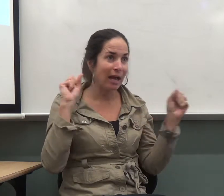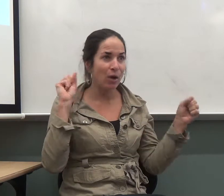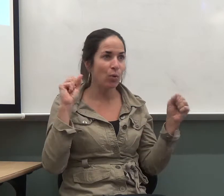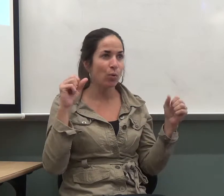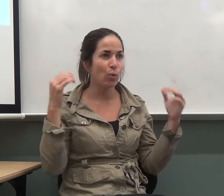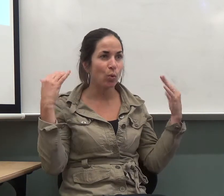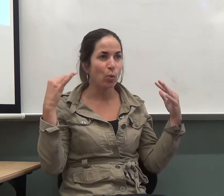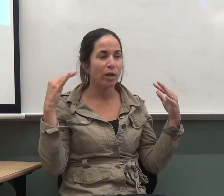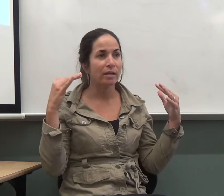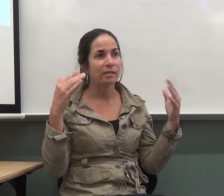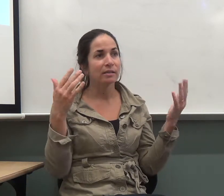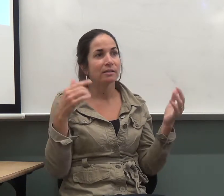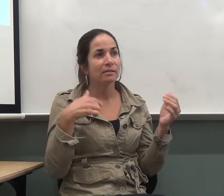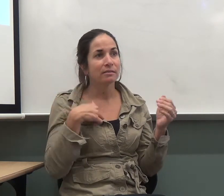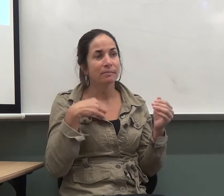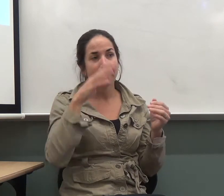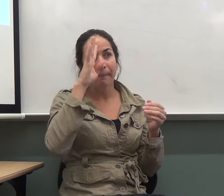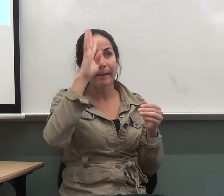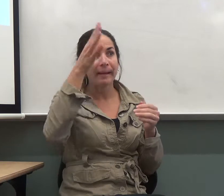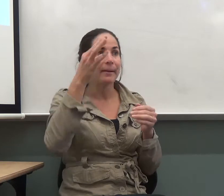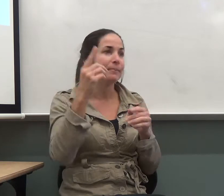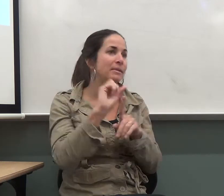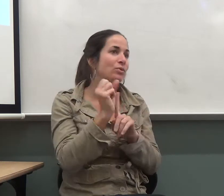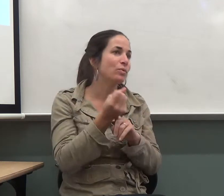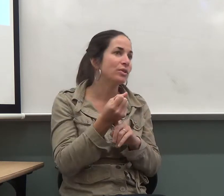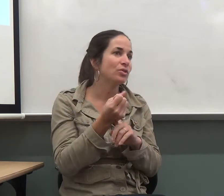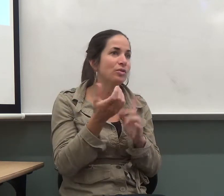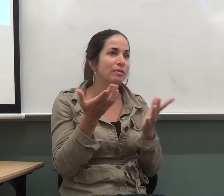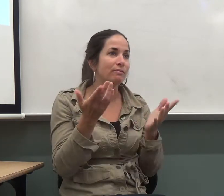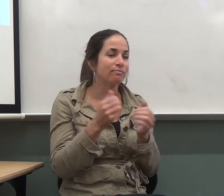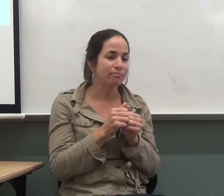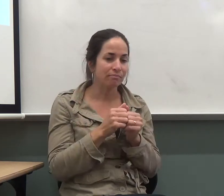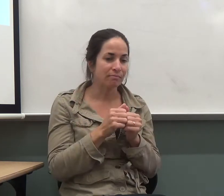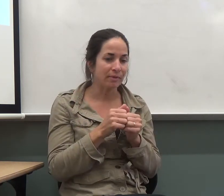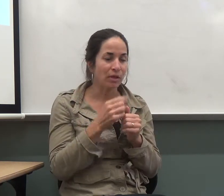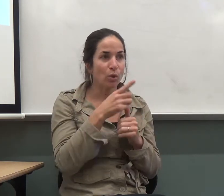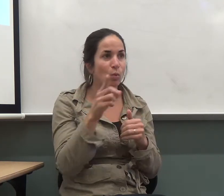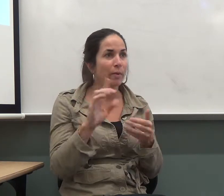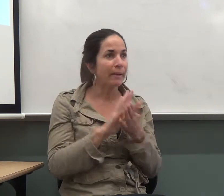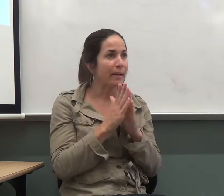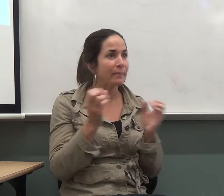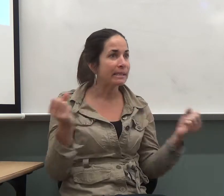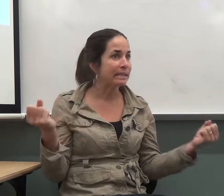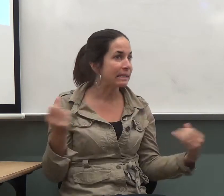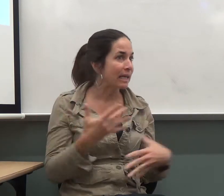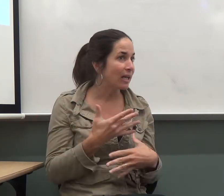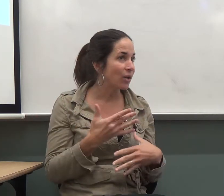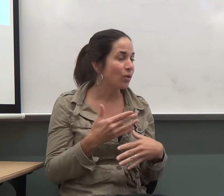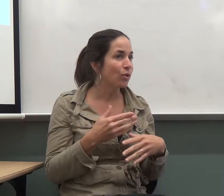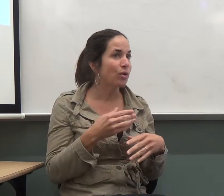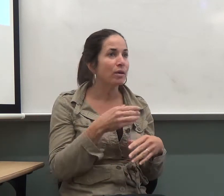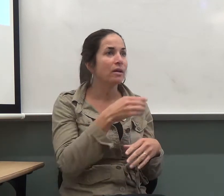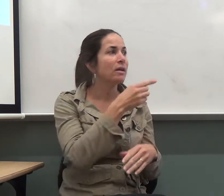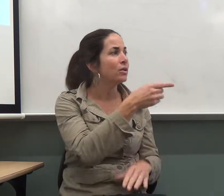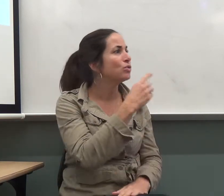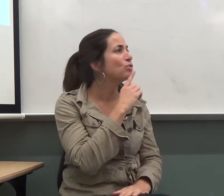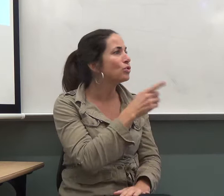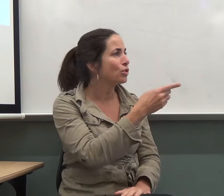up an imaginary scenario where you guys would get scared by a loud noise? Yes. Tell me how. There were What would be gunshots an,